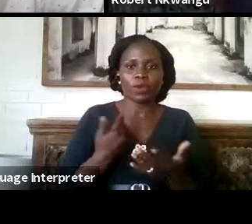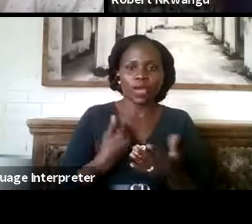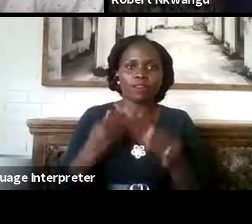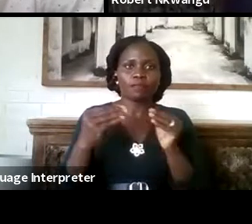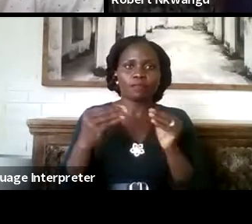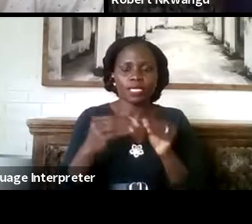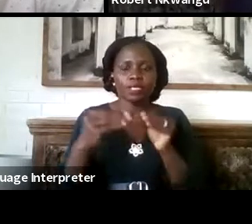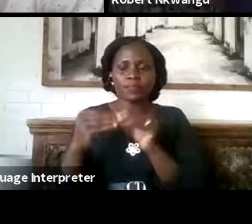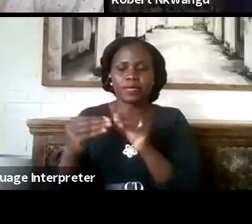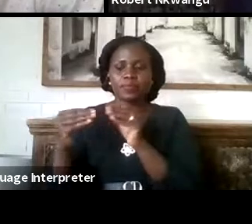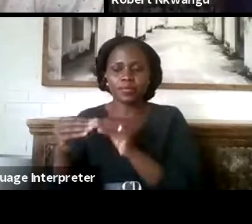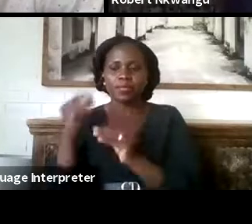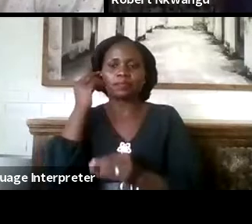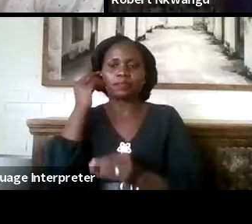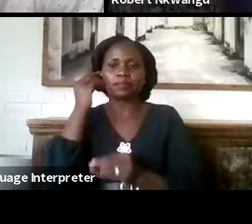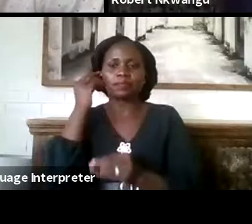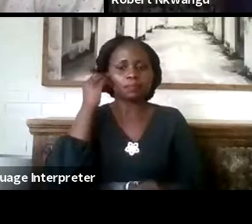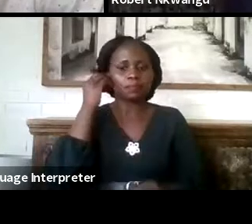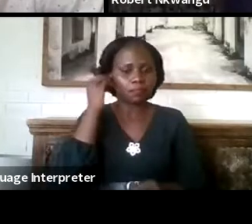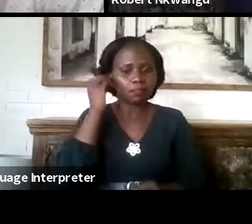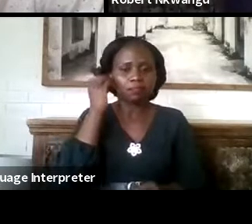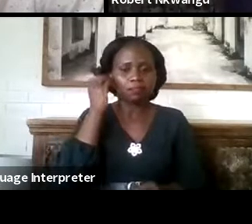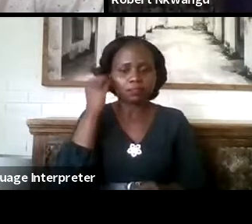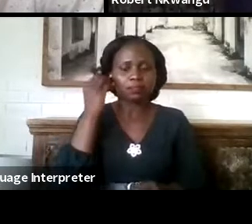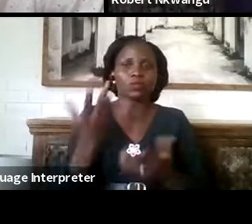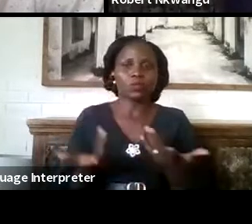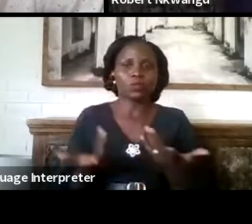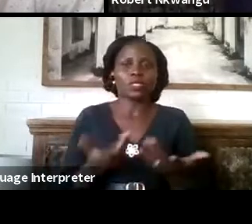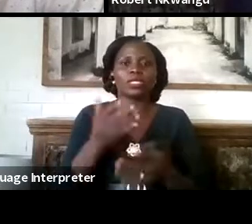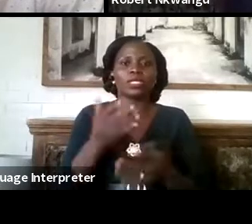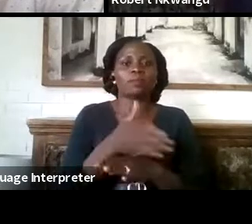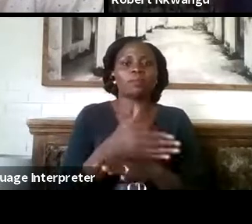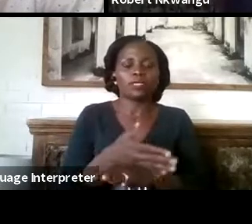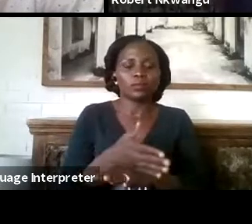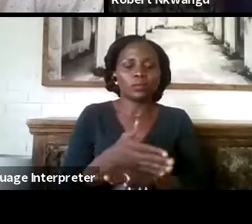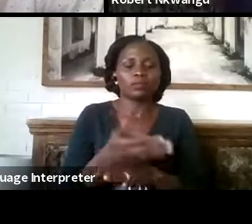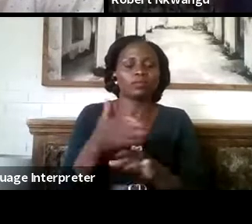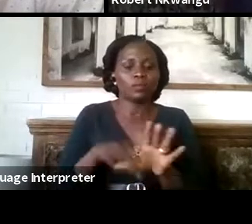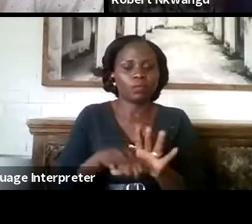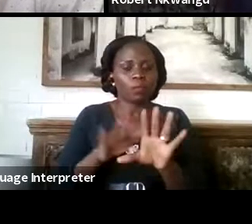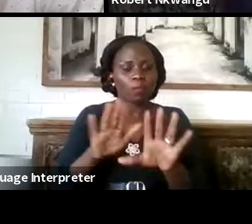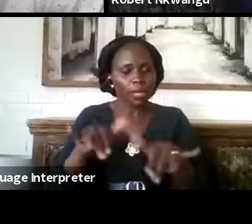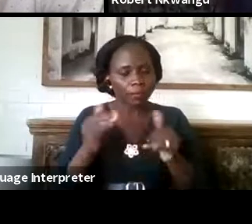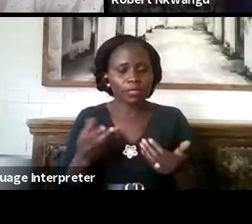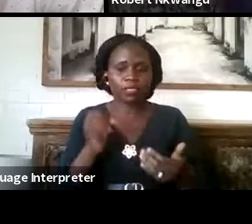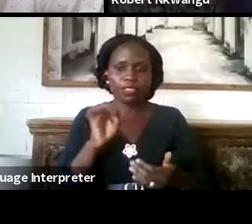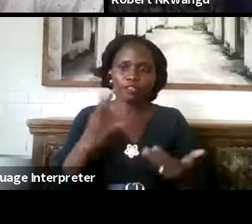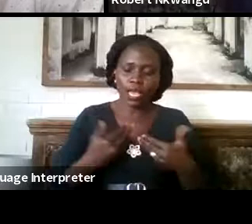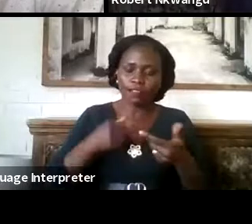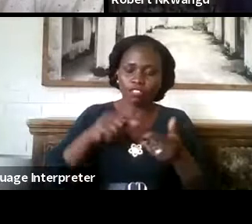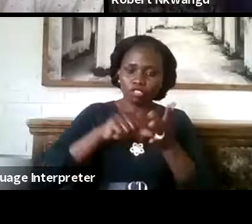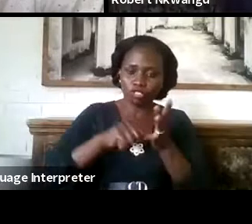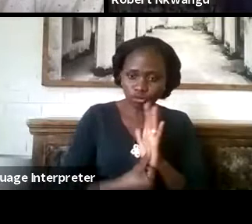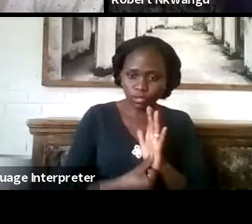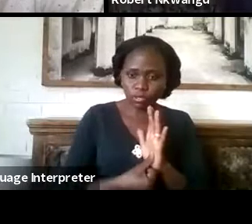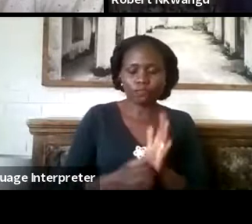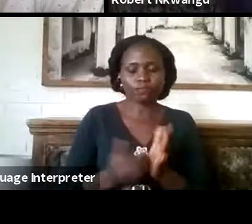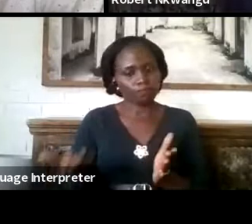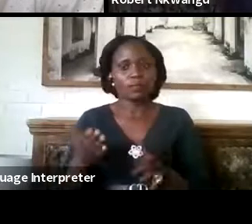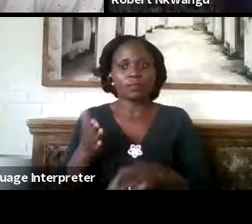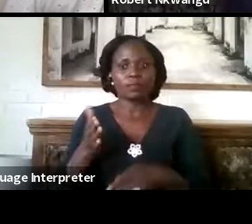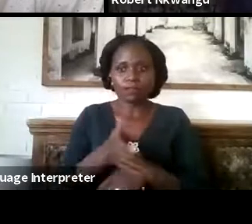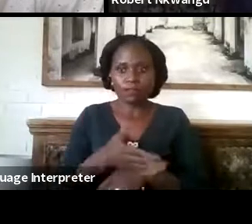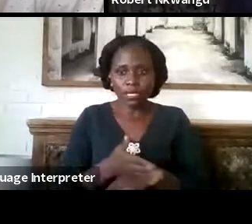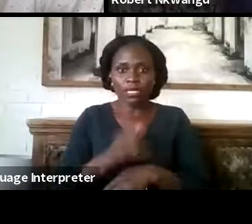with the members of parliament on a monthly basis, if there are issues that we want to bring on board, so that as a minister, if I cannot push it, then the members